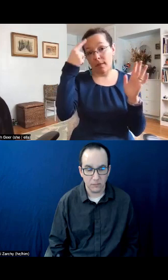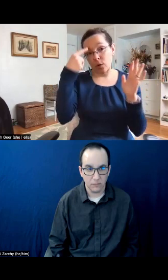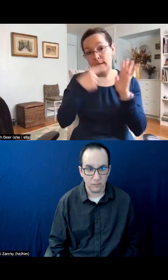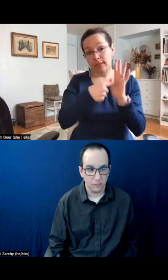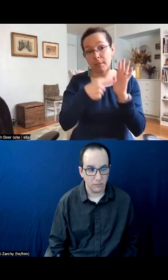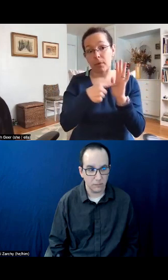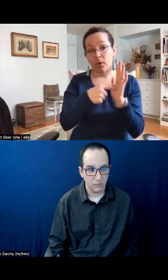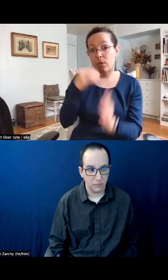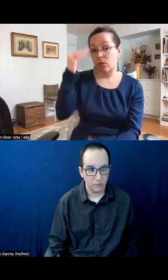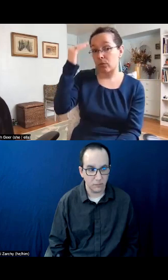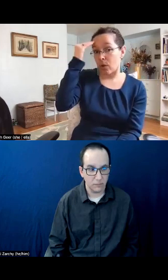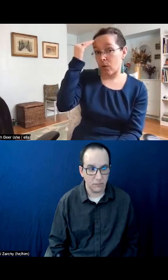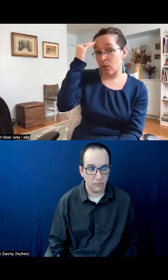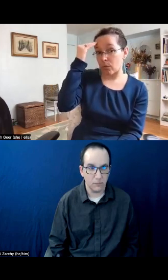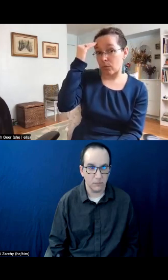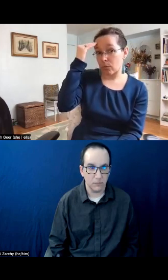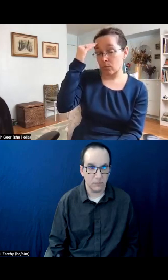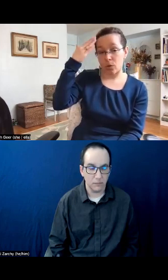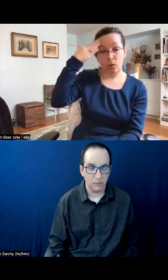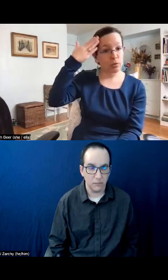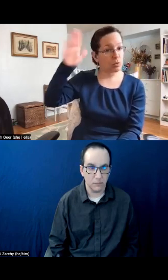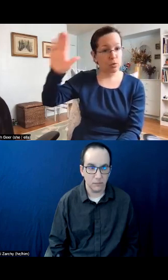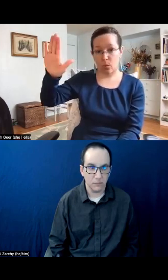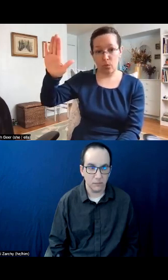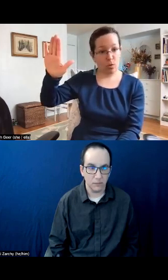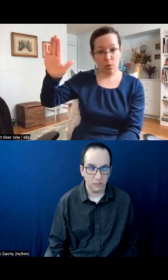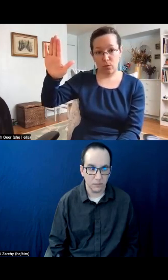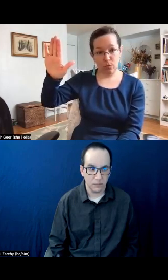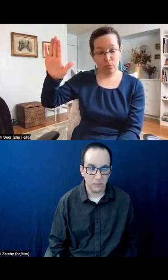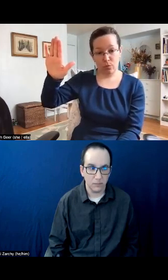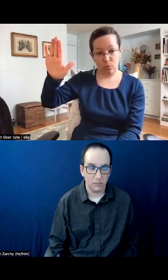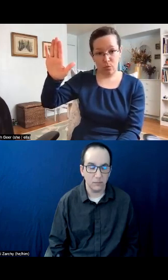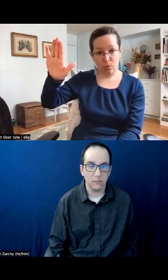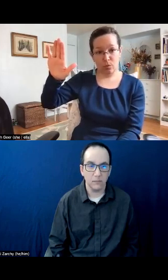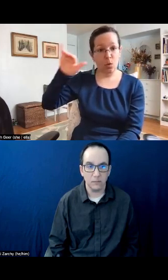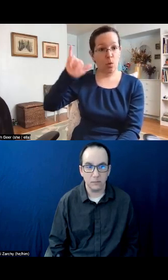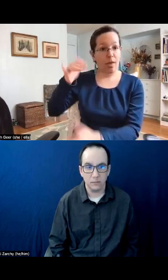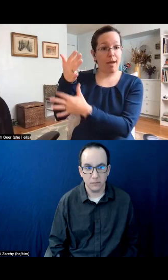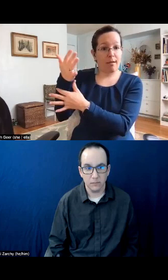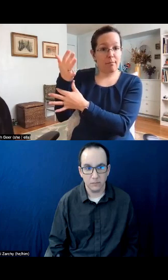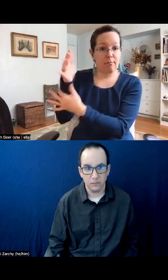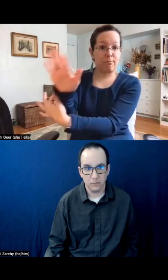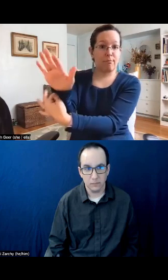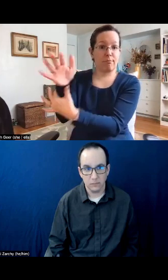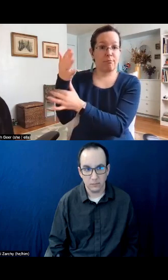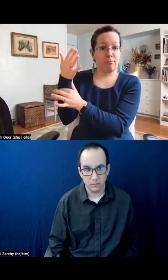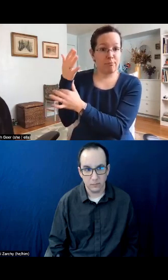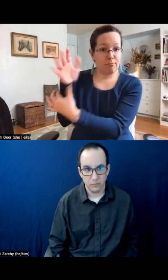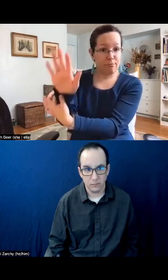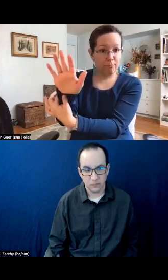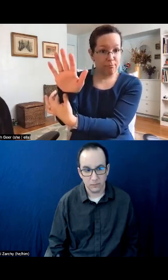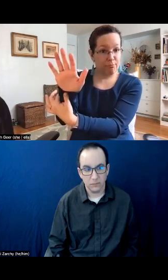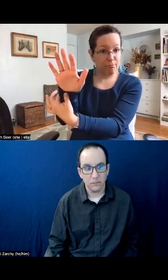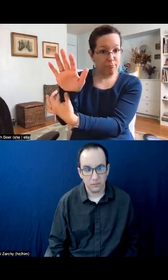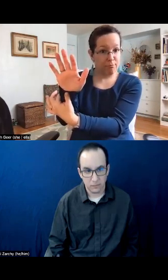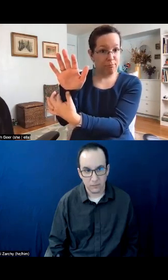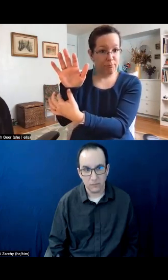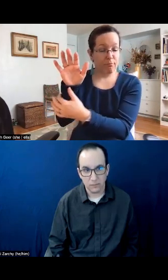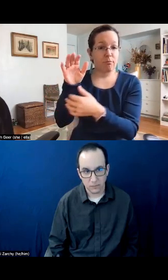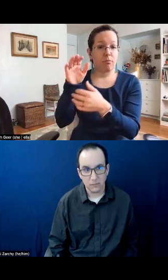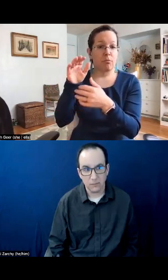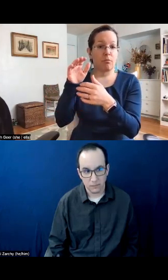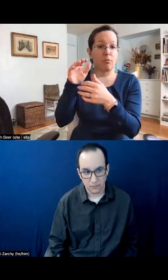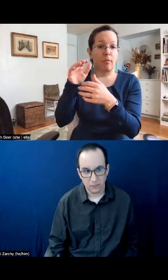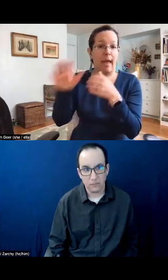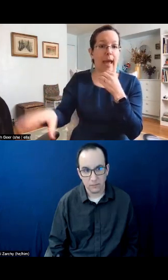those, or what would include those that can create antonyms. For example, to know versus don't know, right? That